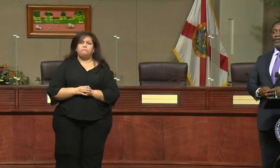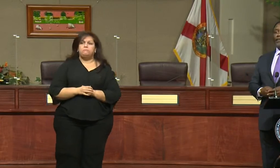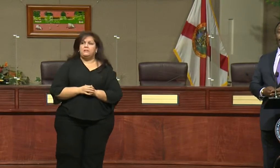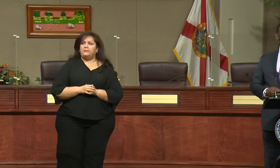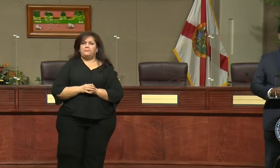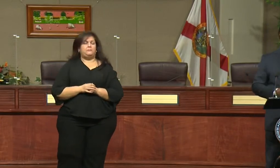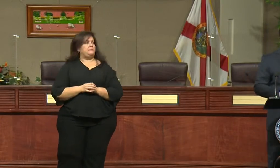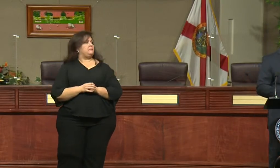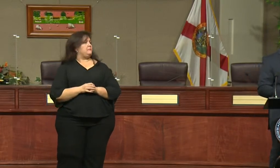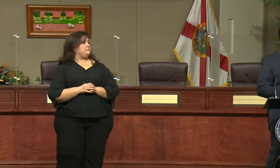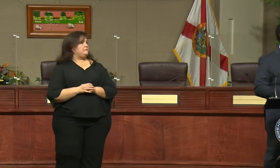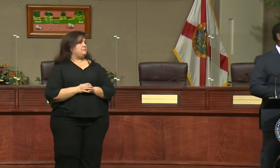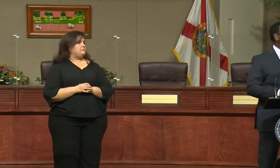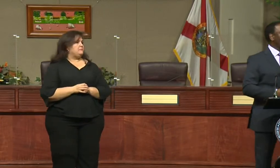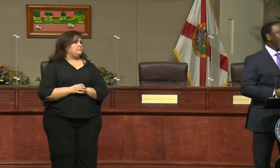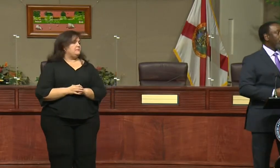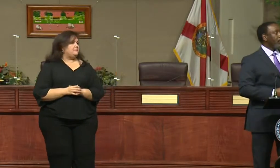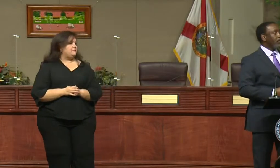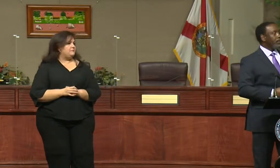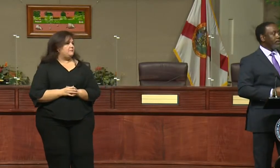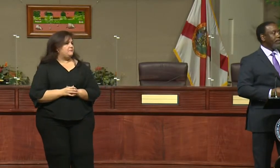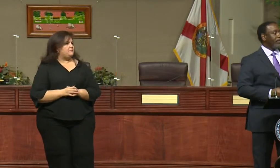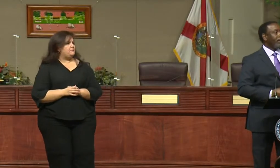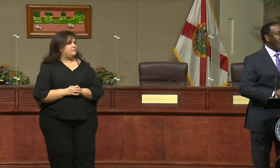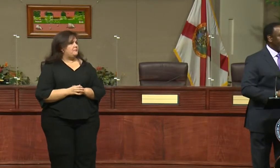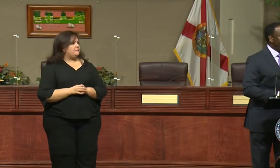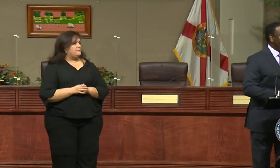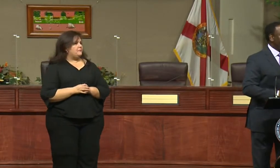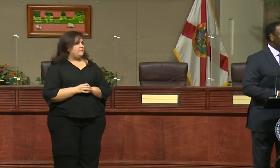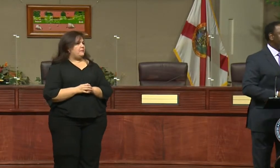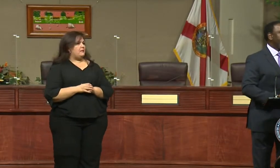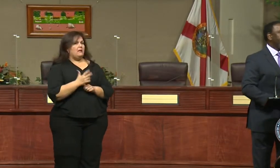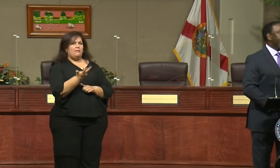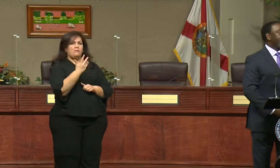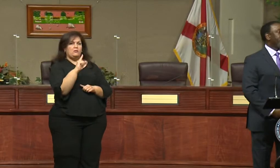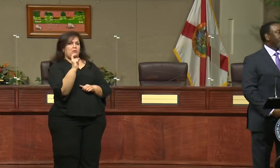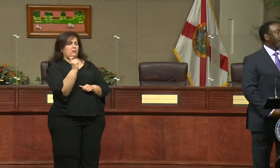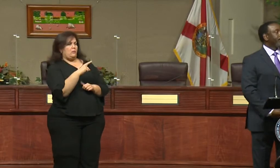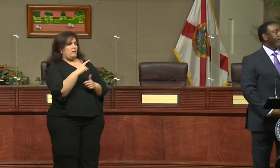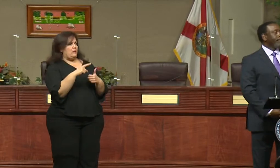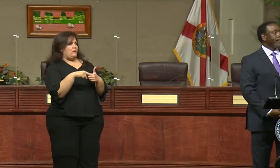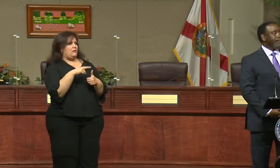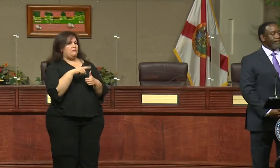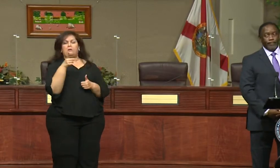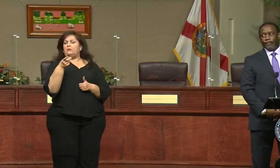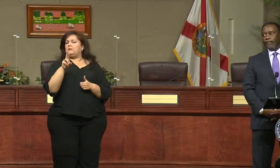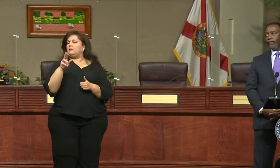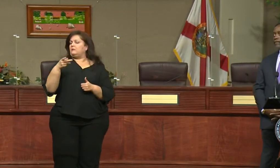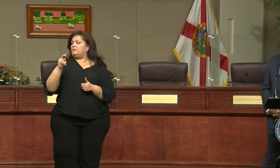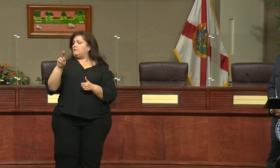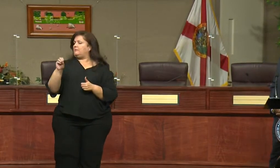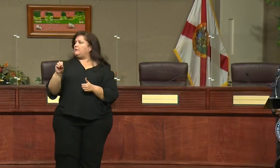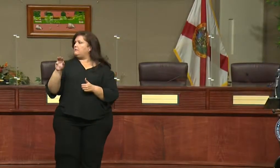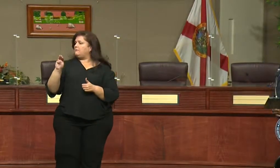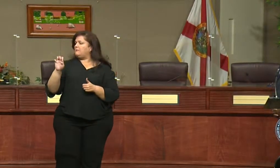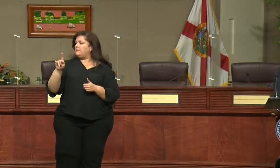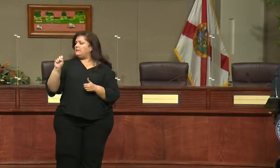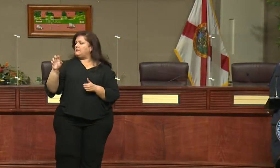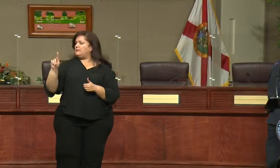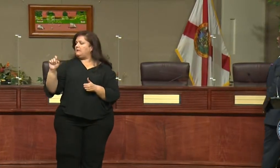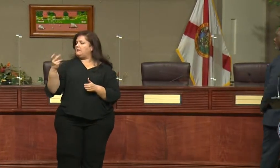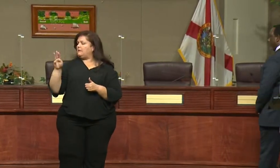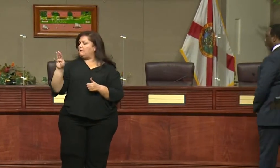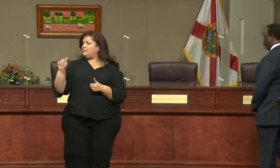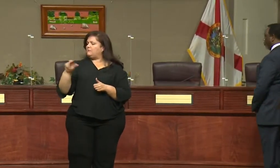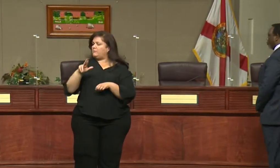Okay. Good afternoon, Mayor. I have 3 questions. The first coming for Dr. Pino from Melissa Thomas with the Florida National